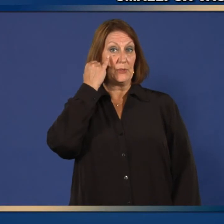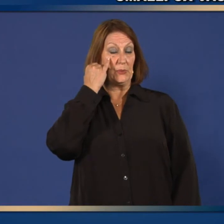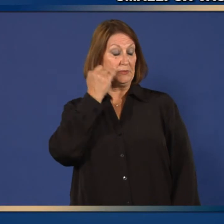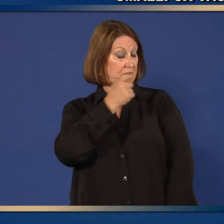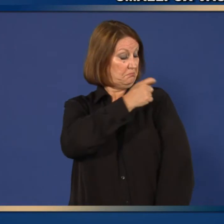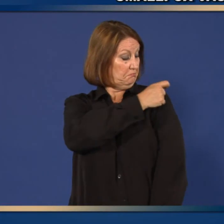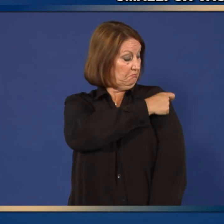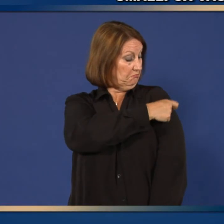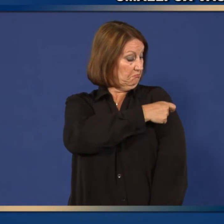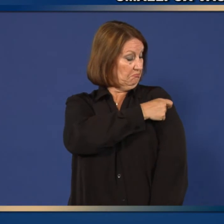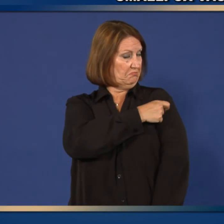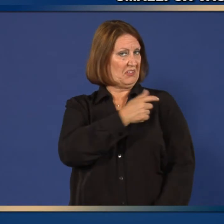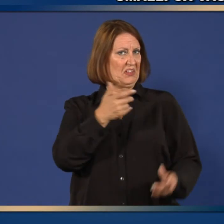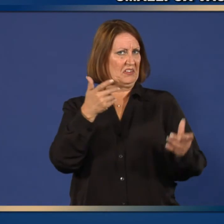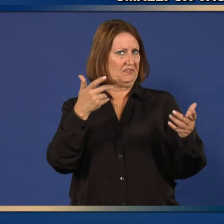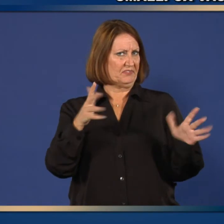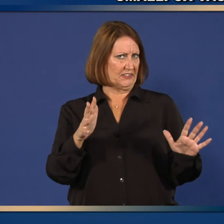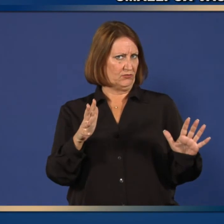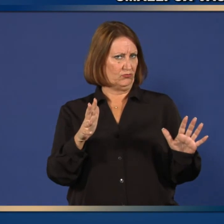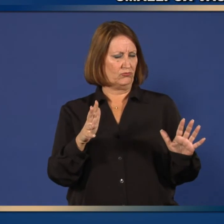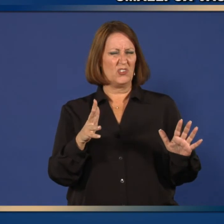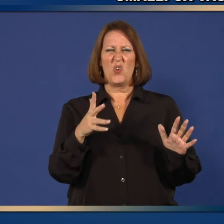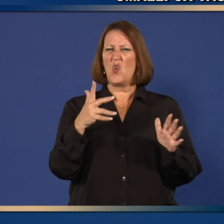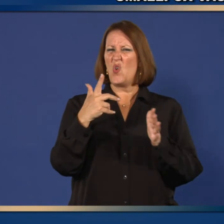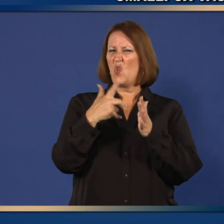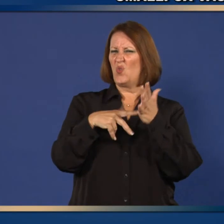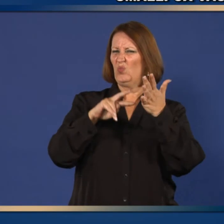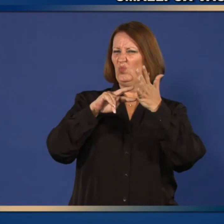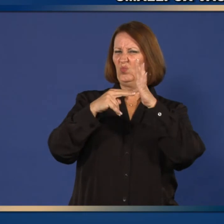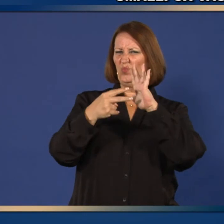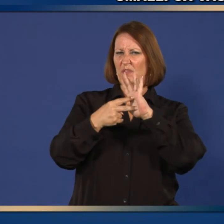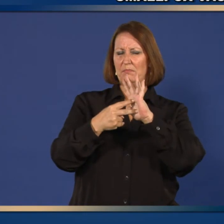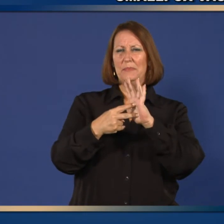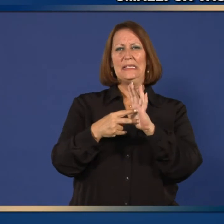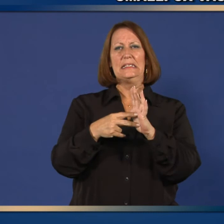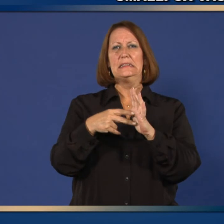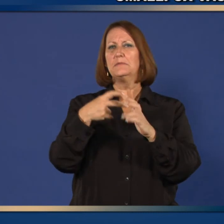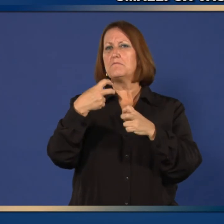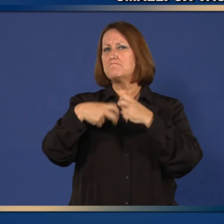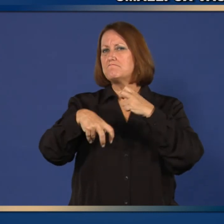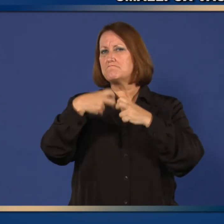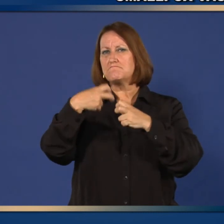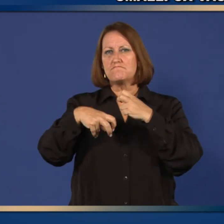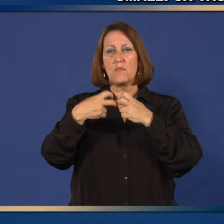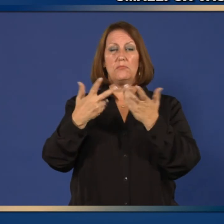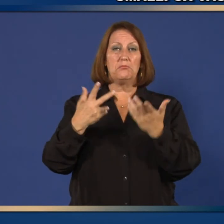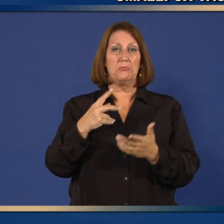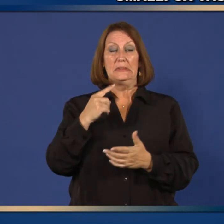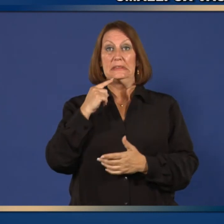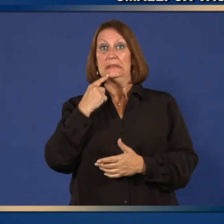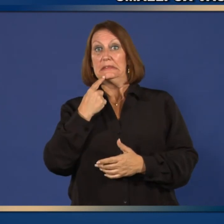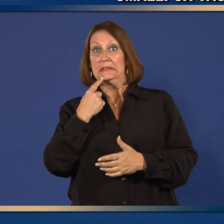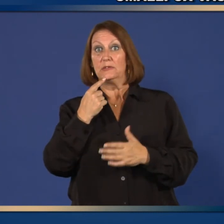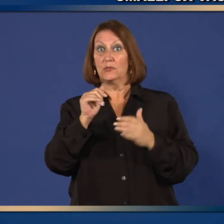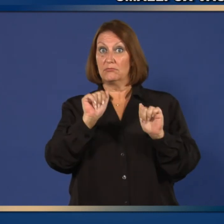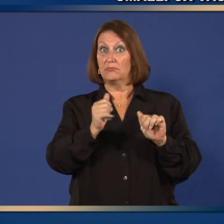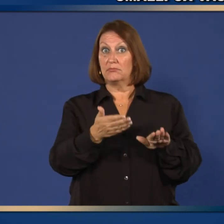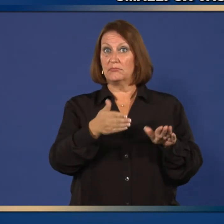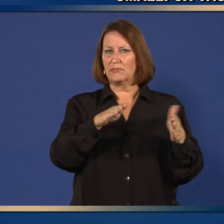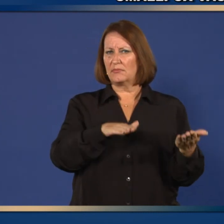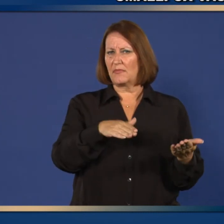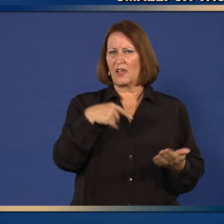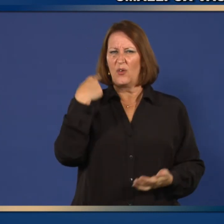Eight, what if someone has a moderate, severe, or life-threatening problem?